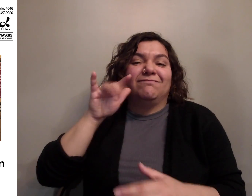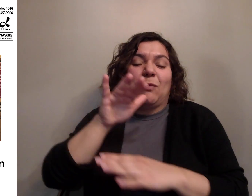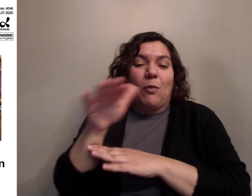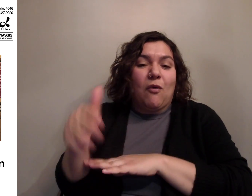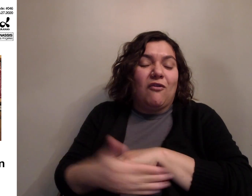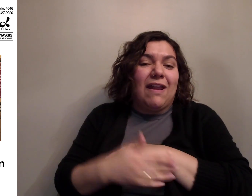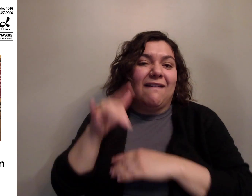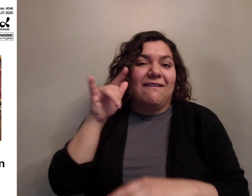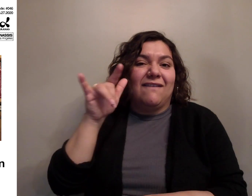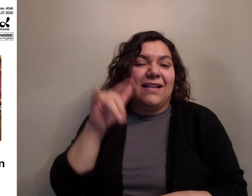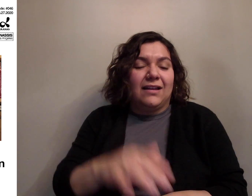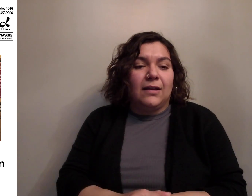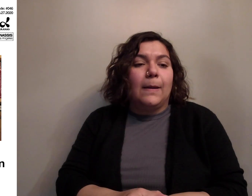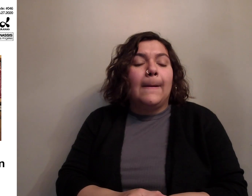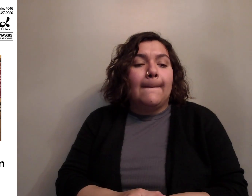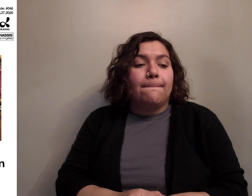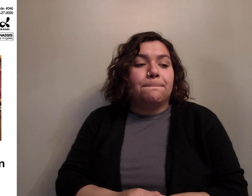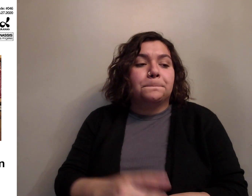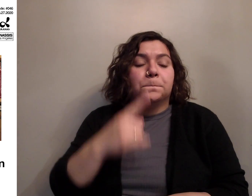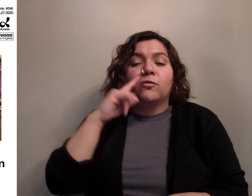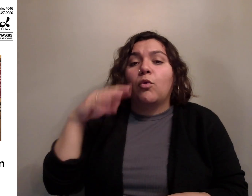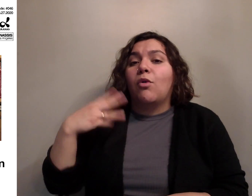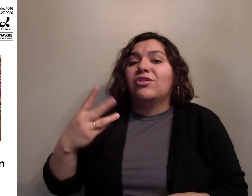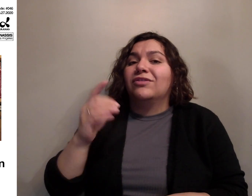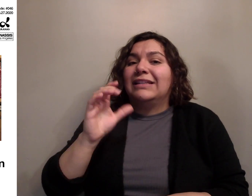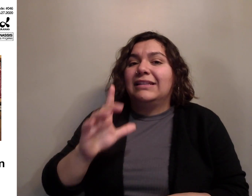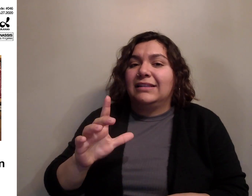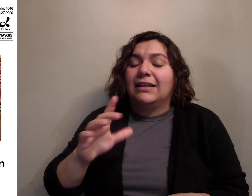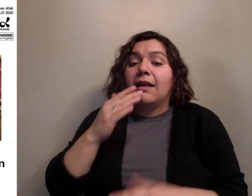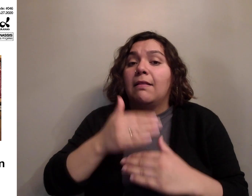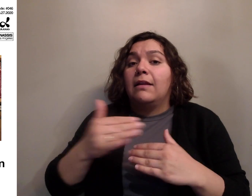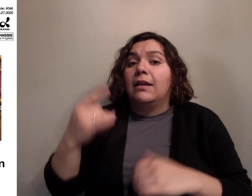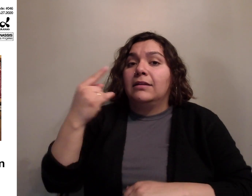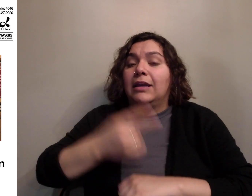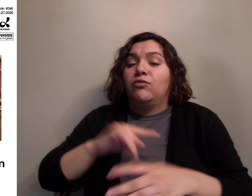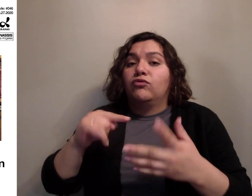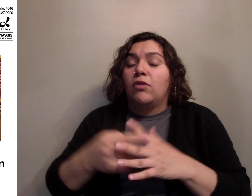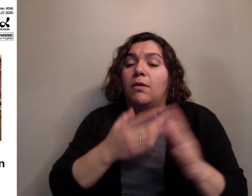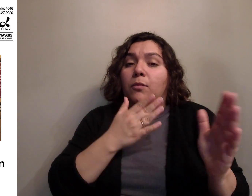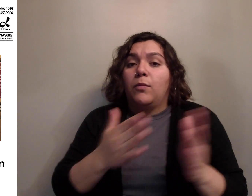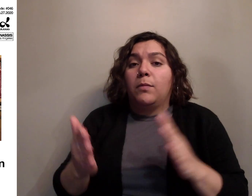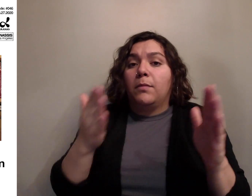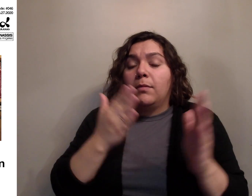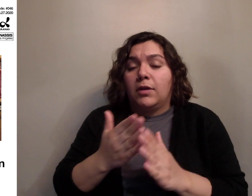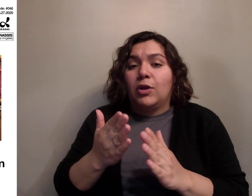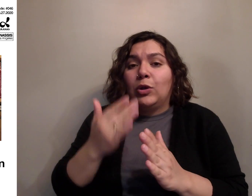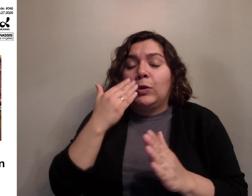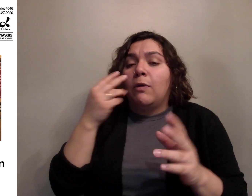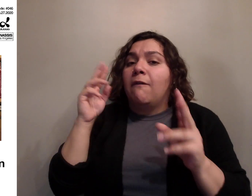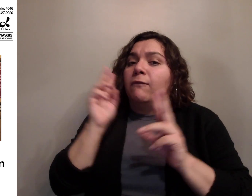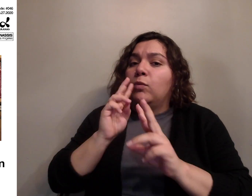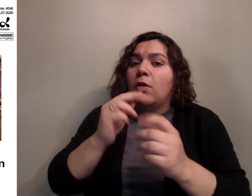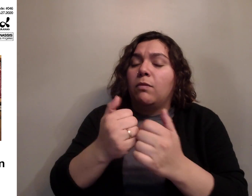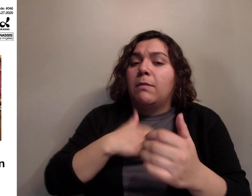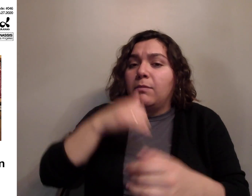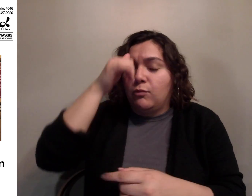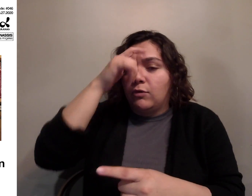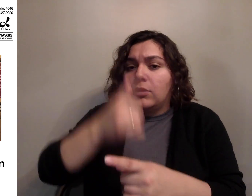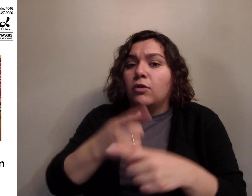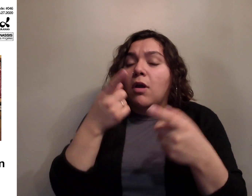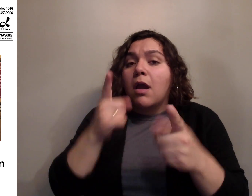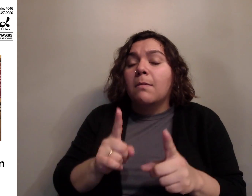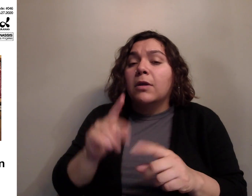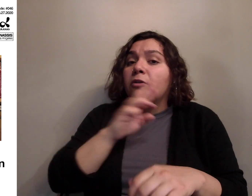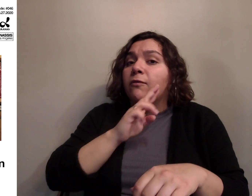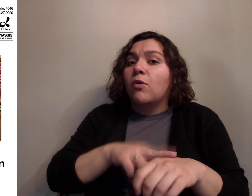last overnight flight and arrived in D.C. The next day to start preparing for the funeral